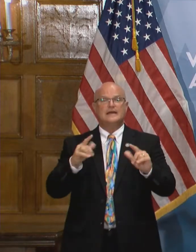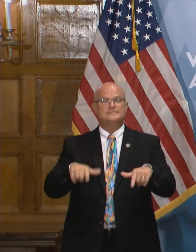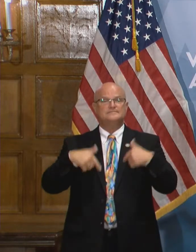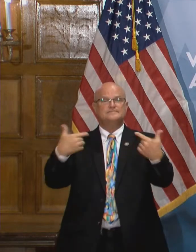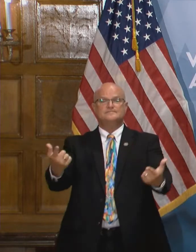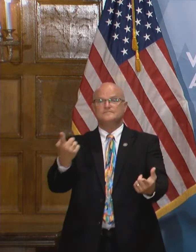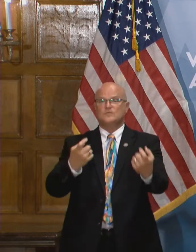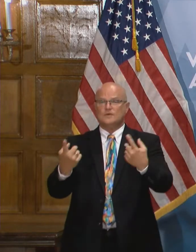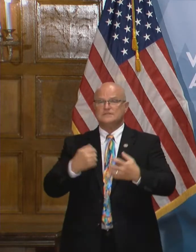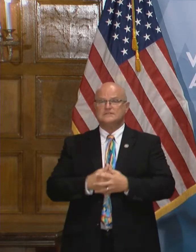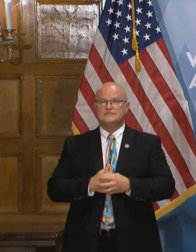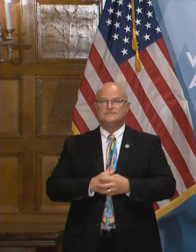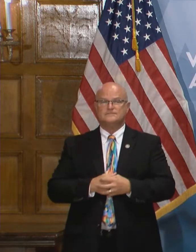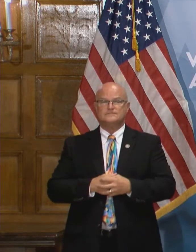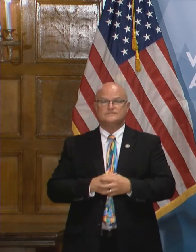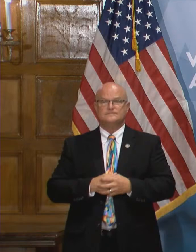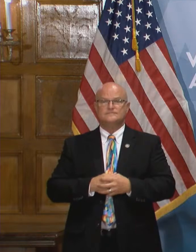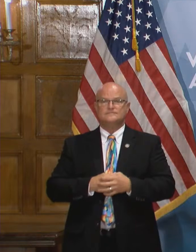take any questions.